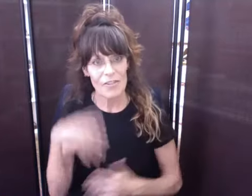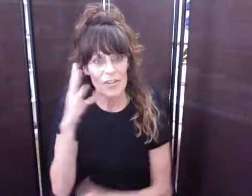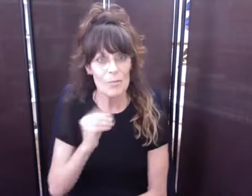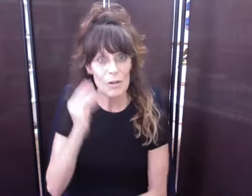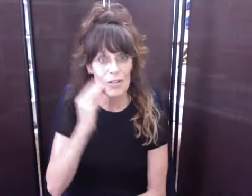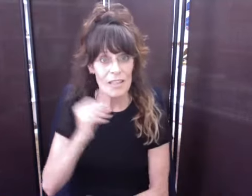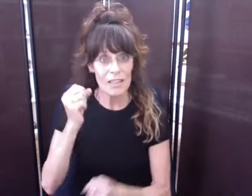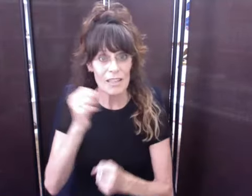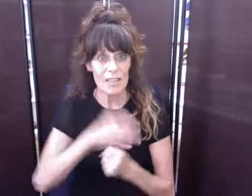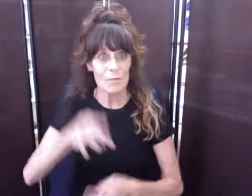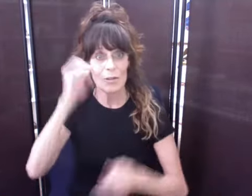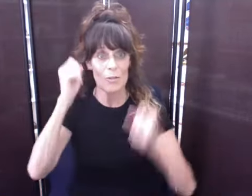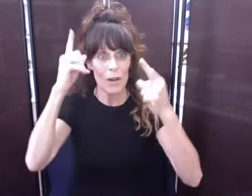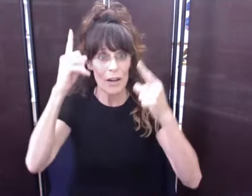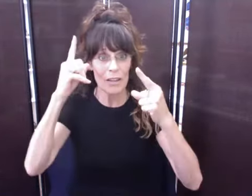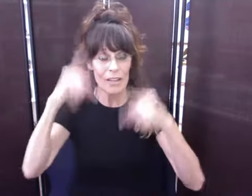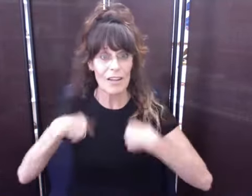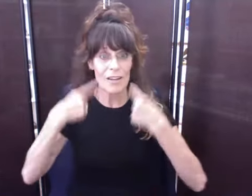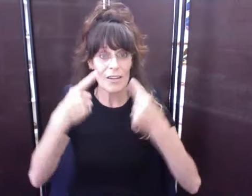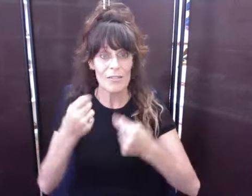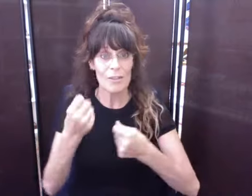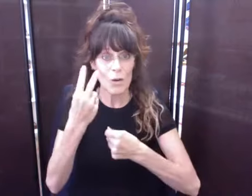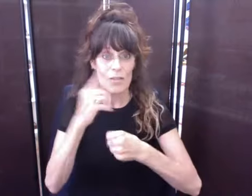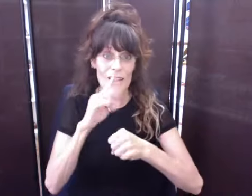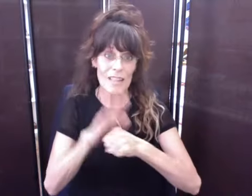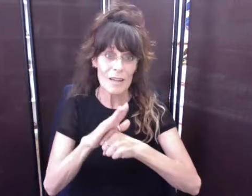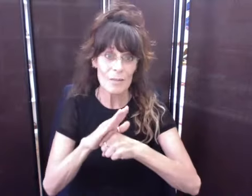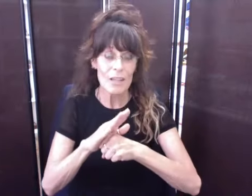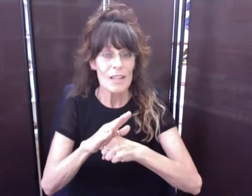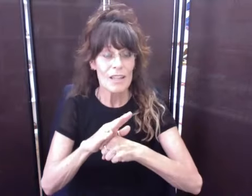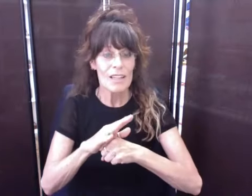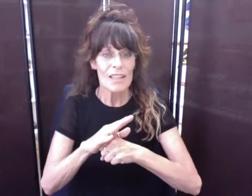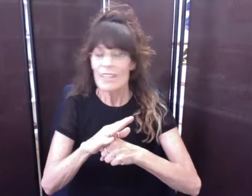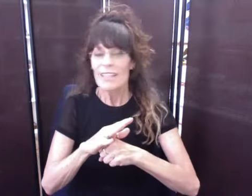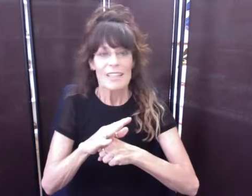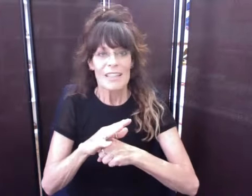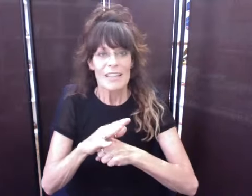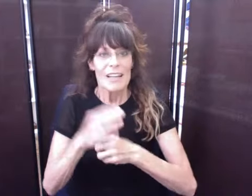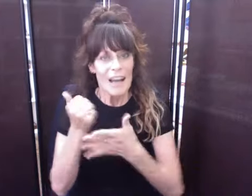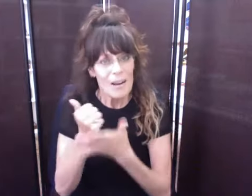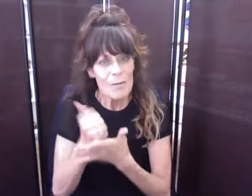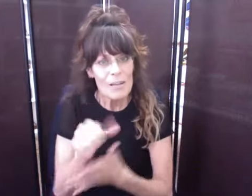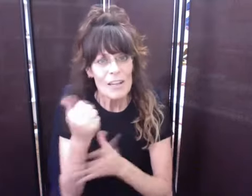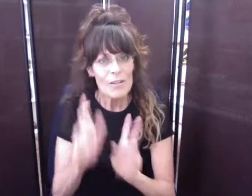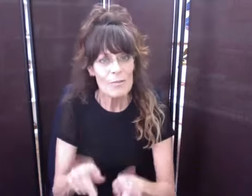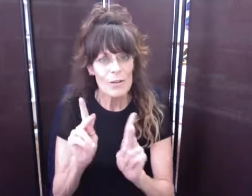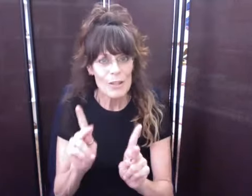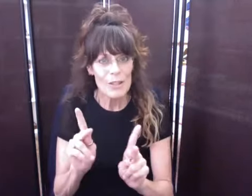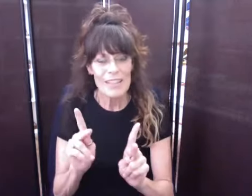that the 12-step promises. Reach out to somebody. Don't let that knocking on the door of your heart tonight go